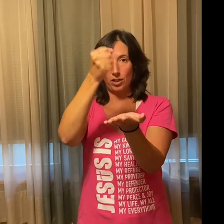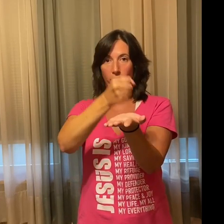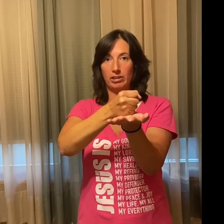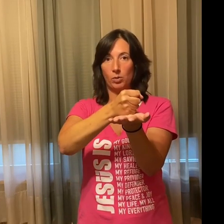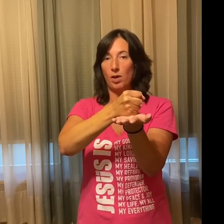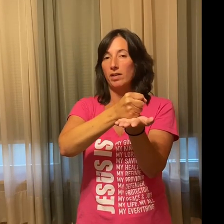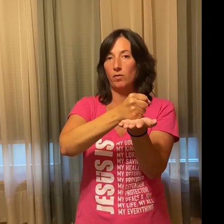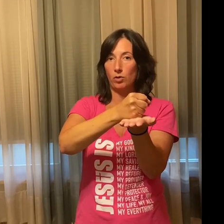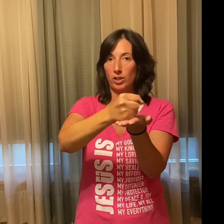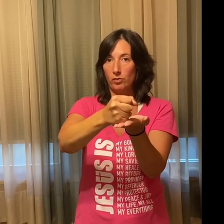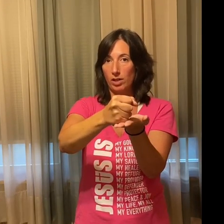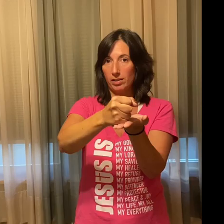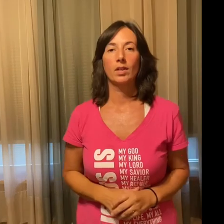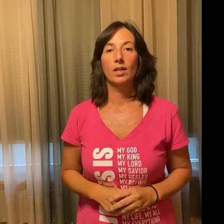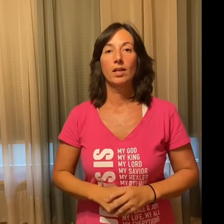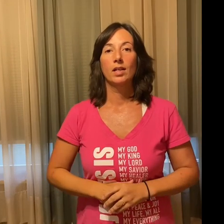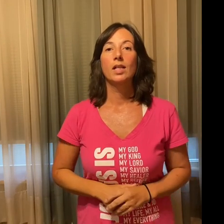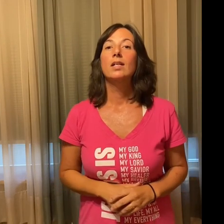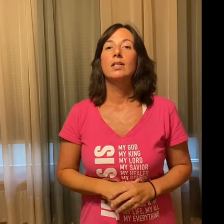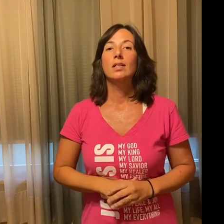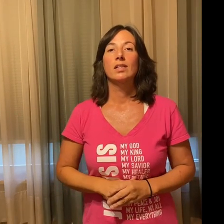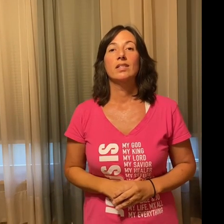this is the correct way for erase.